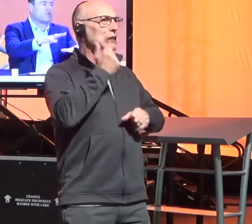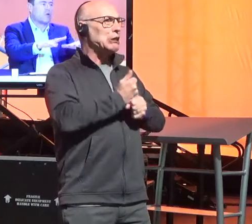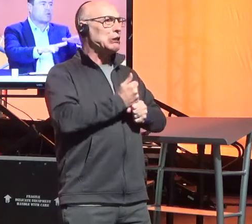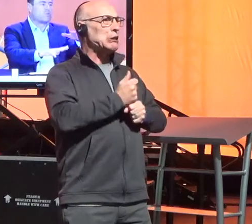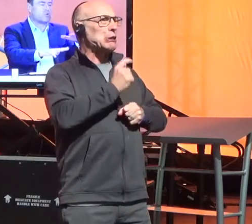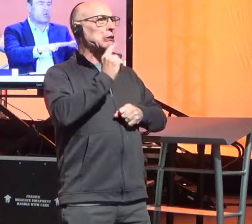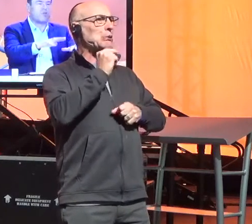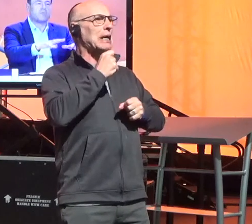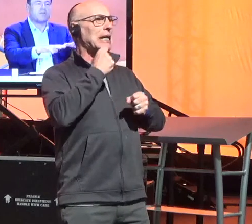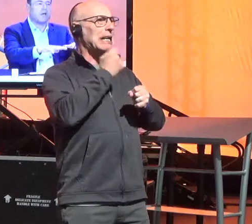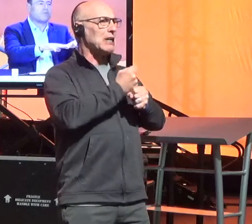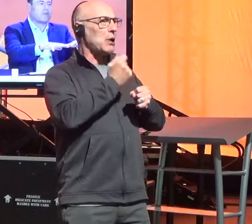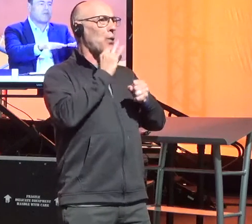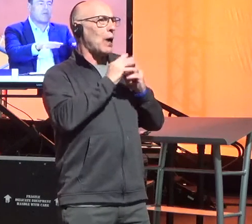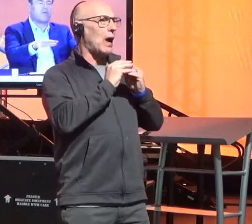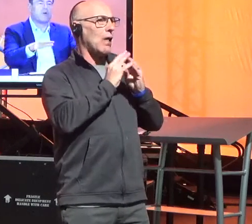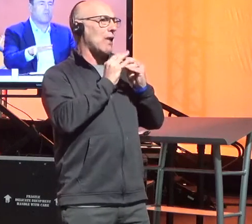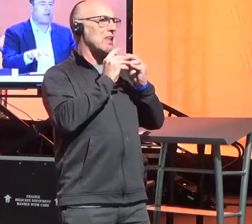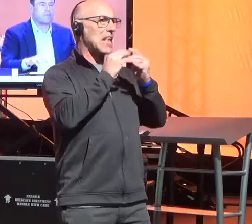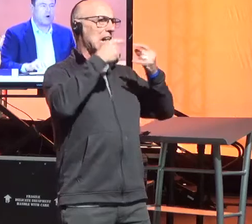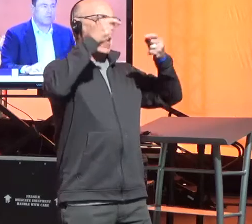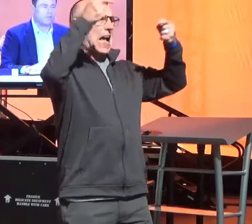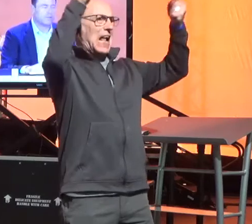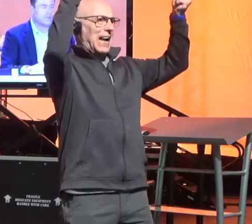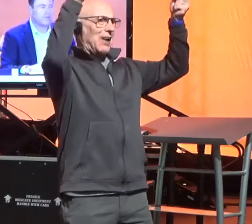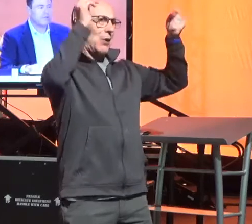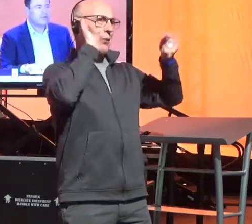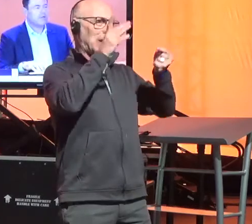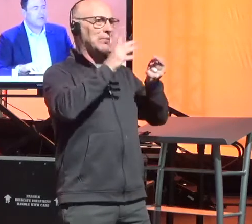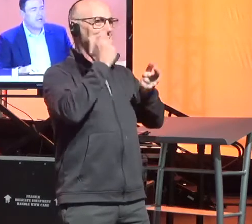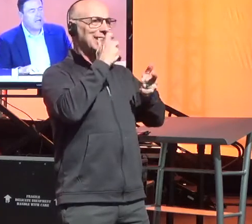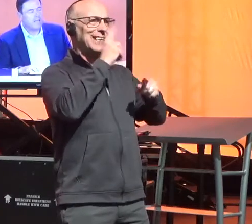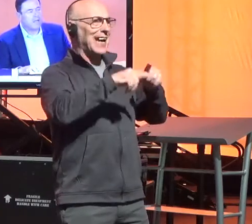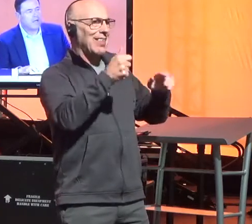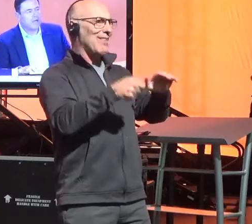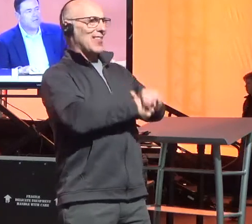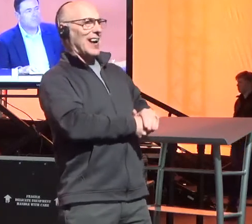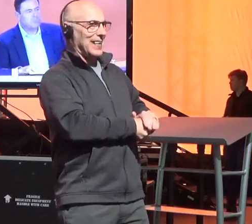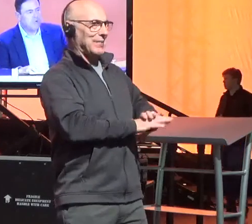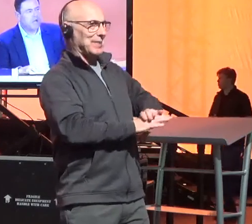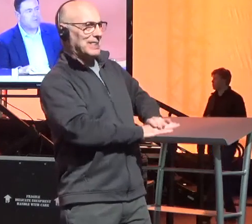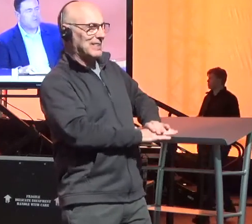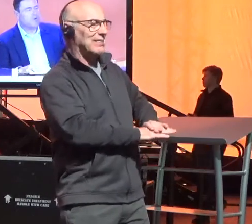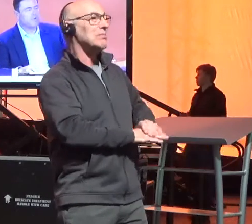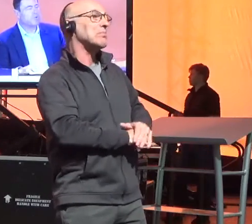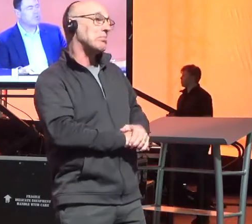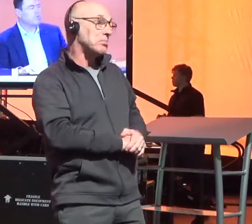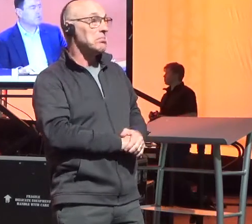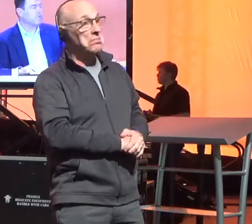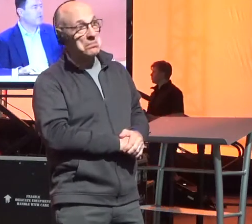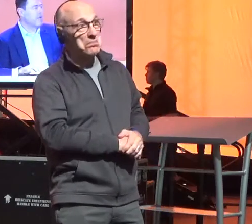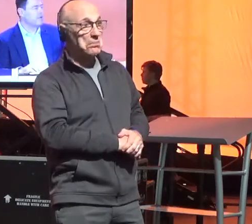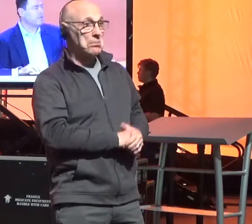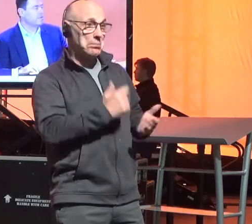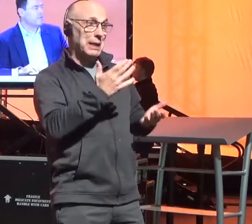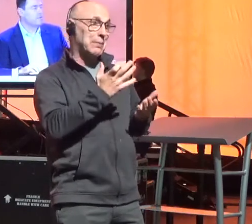and stresses will show themselves and the thing will rip right apart. And yeah, I think there could be some